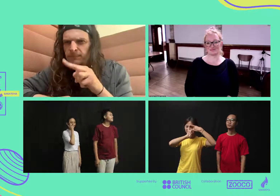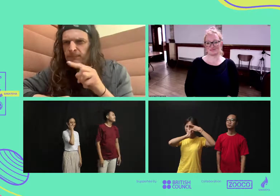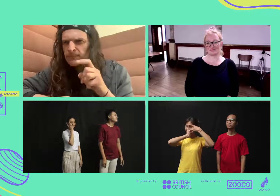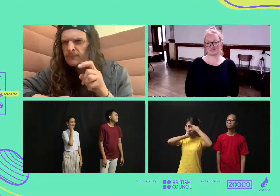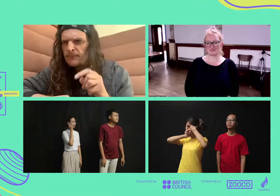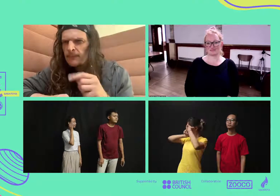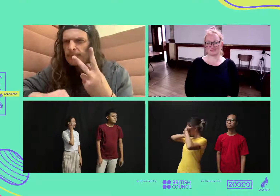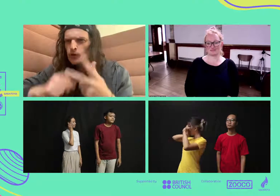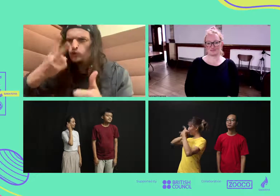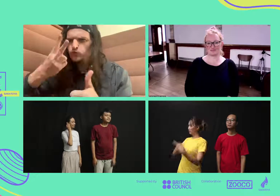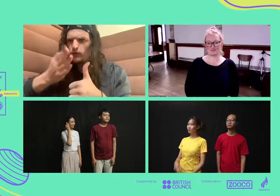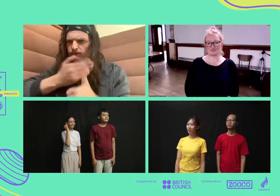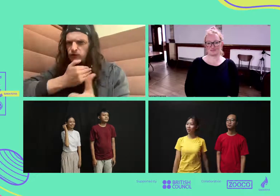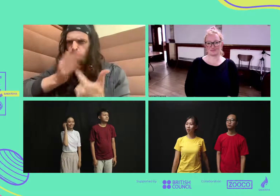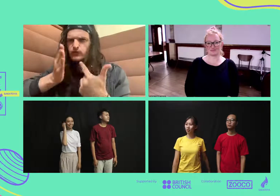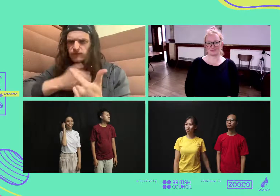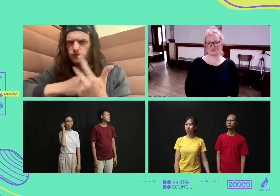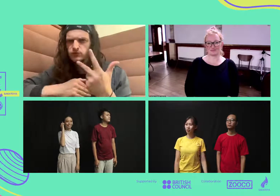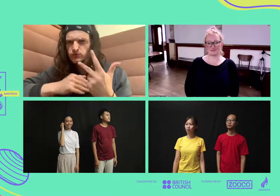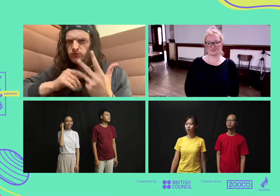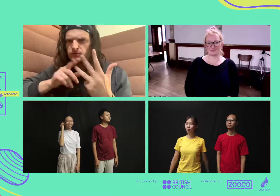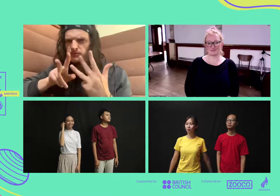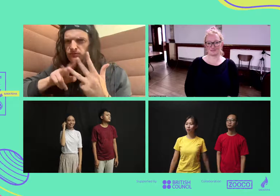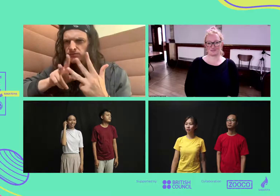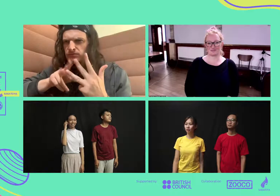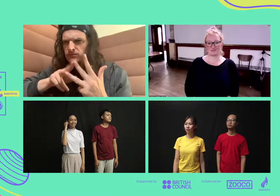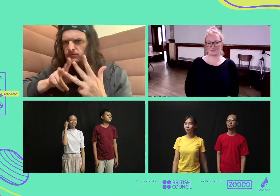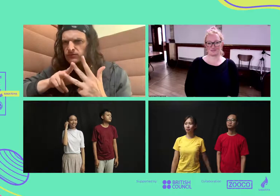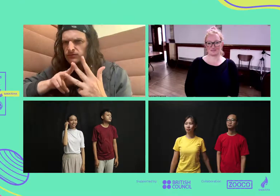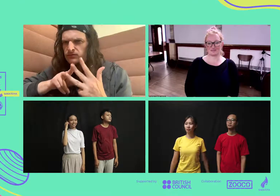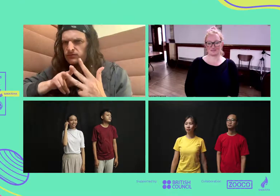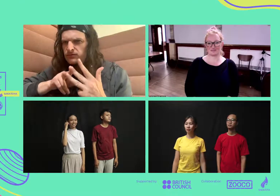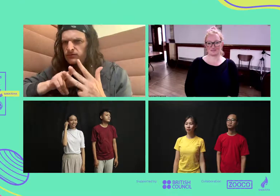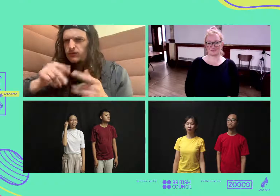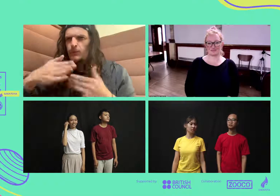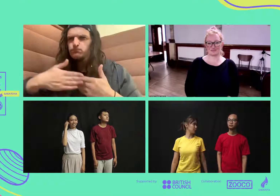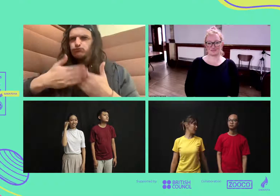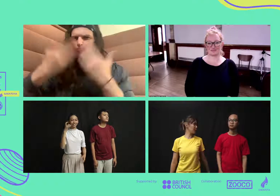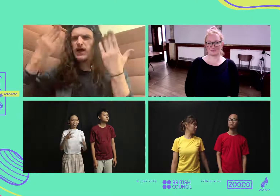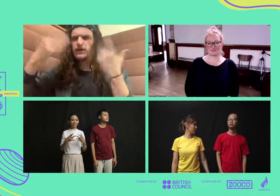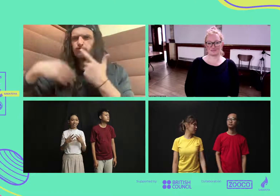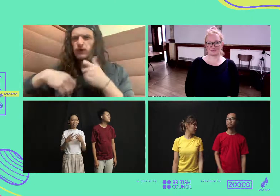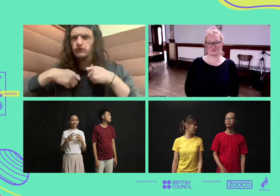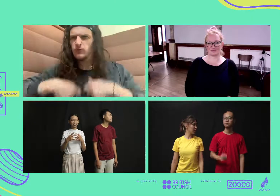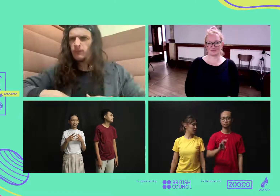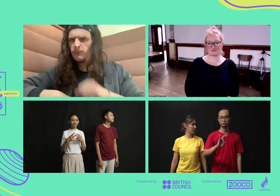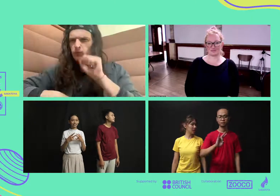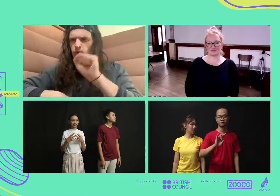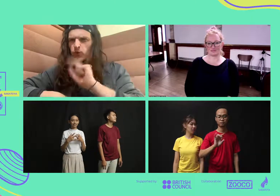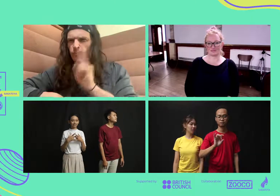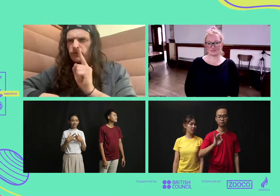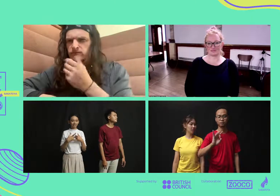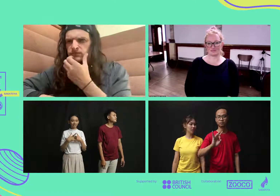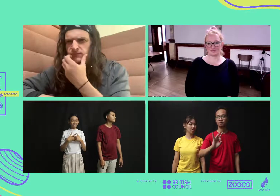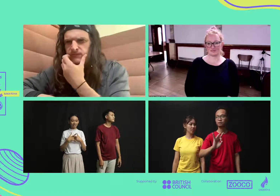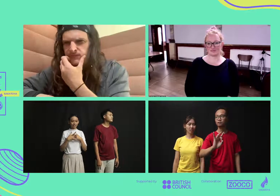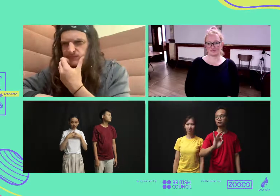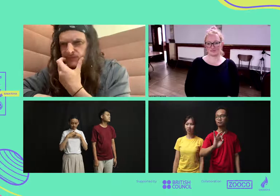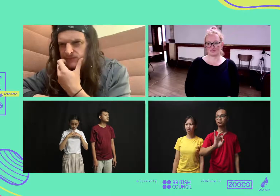And we had one more, didn't we? We had so we've done 3 so far. What was the other hand shape?